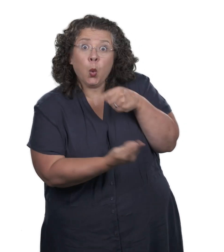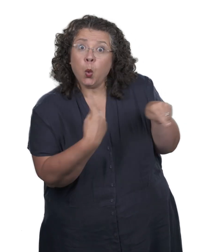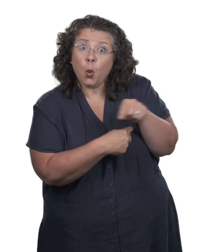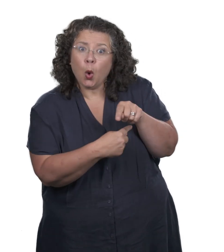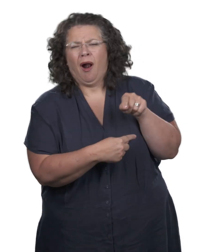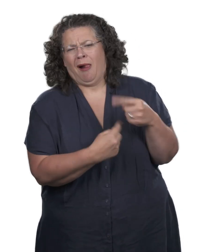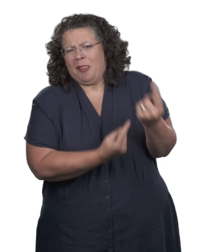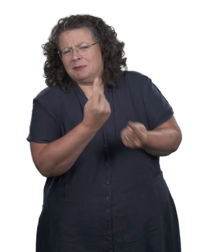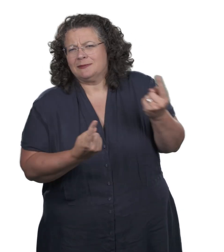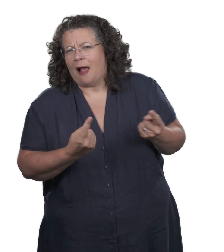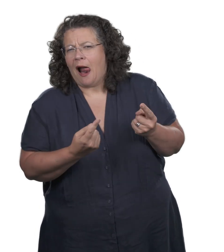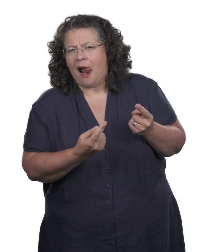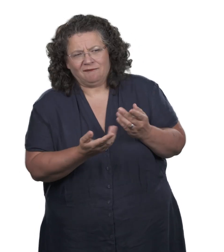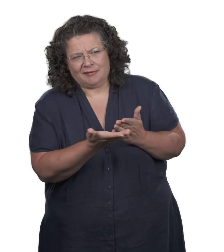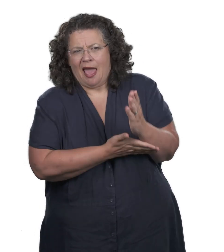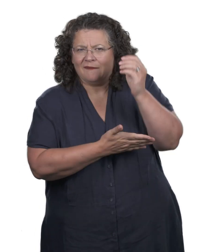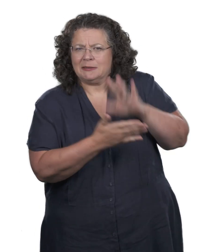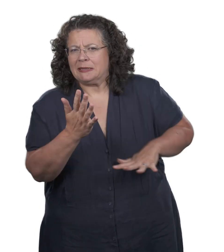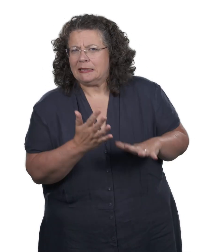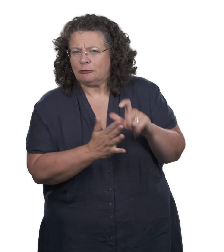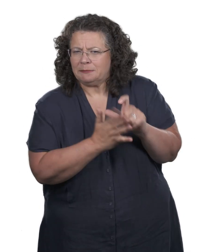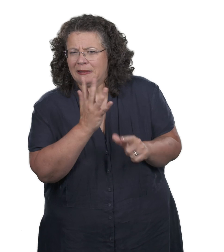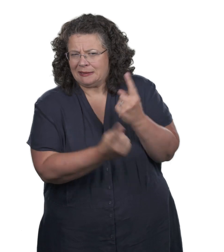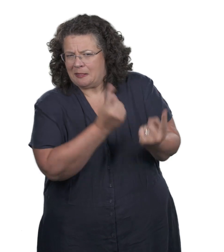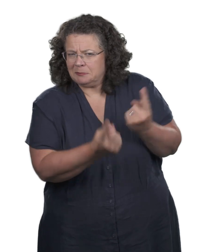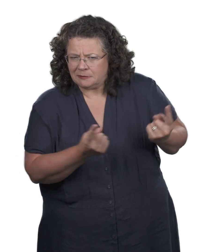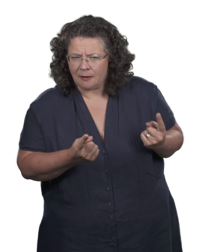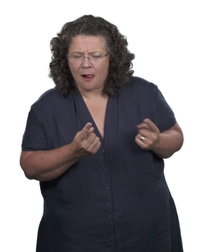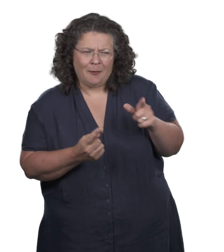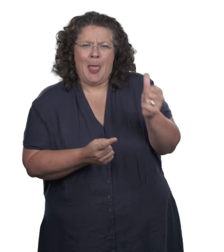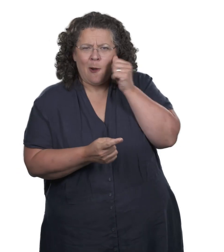of disability and of making reasonable adjustments.